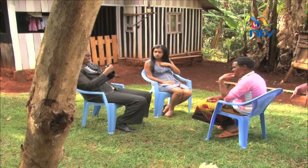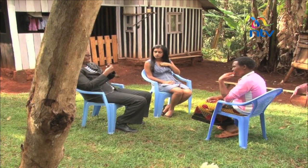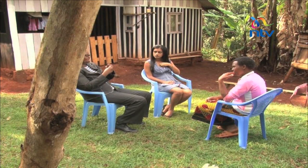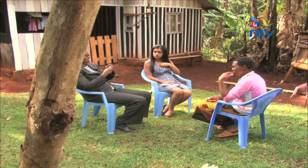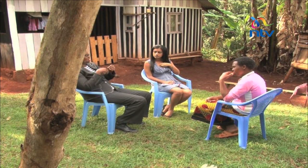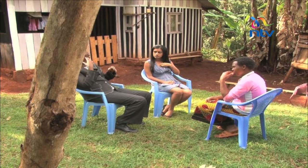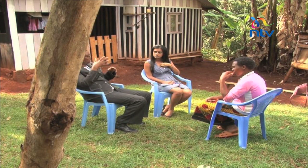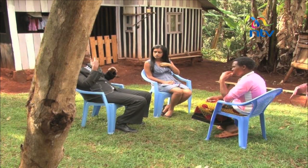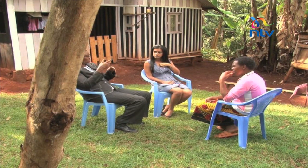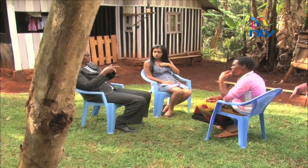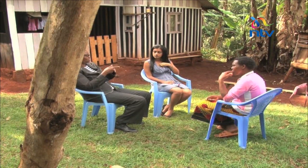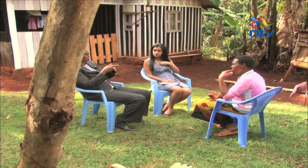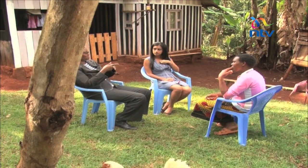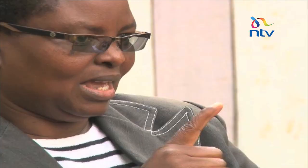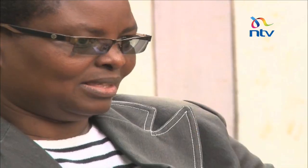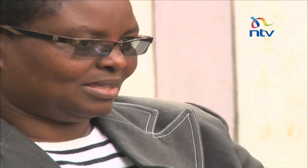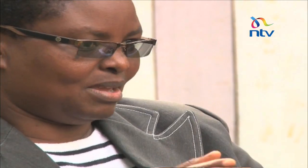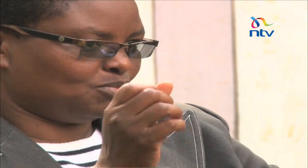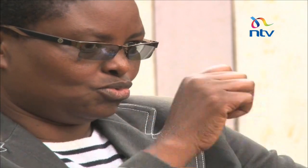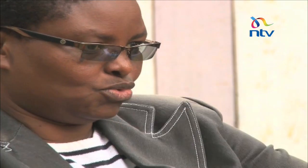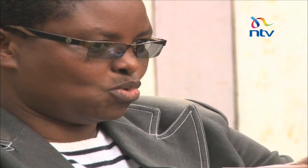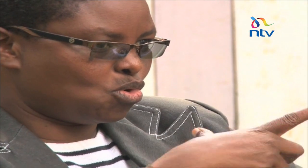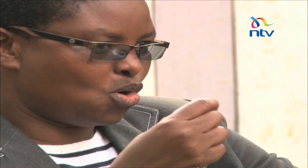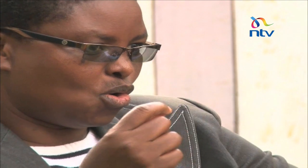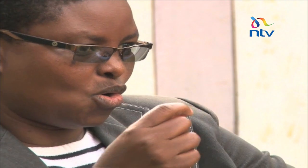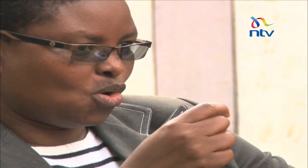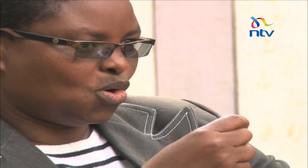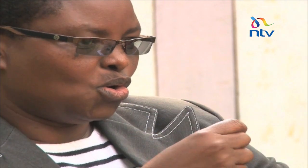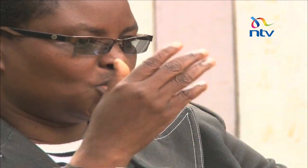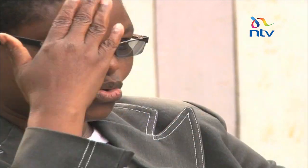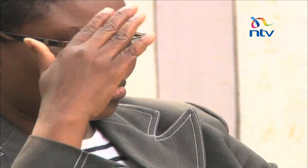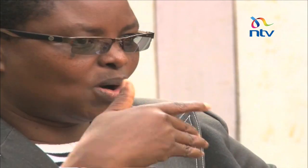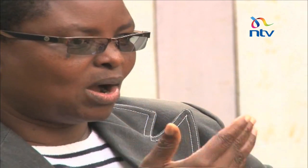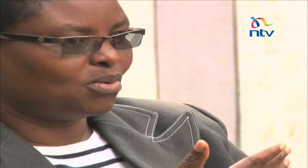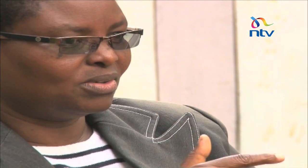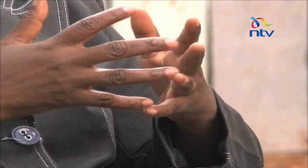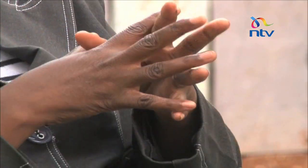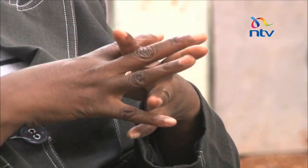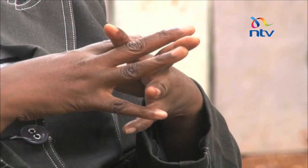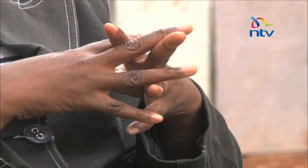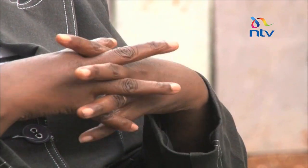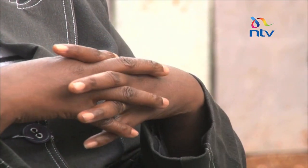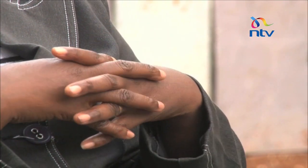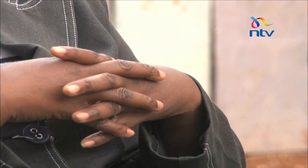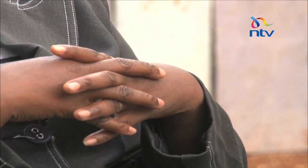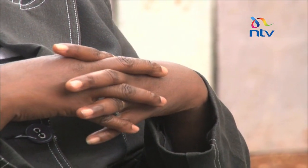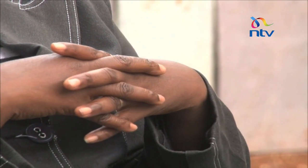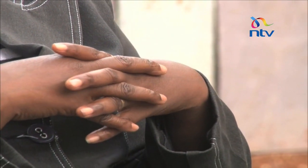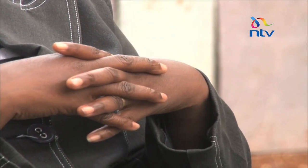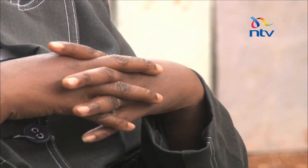language interpreter, says deaf women are more vulnerable. Unlike other victims of violence, they're unable to scream in self-defense, which means